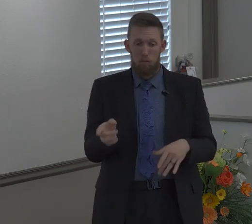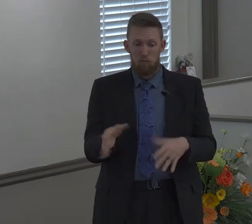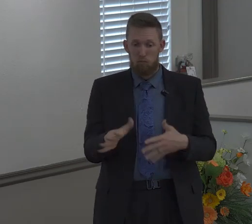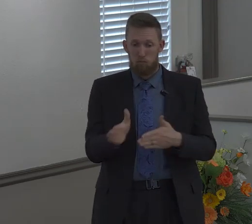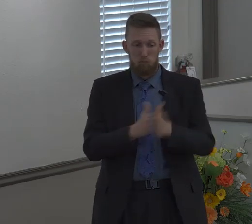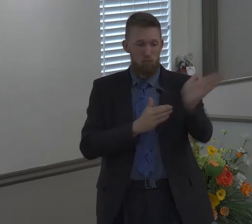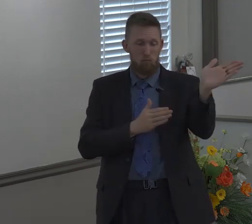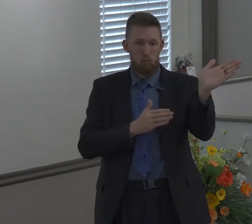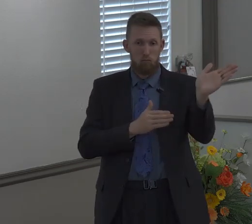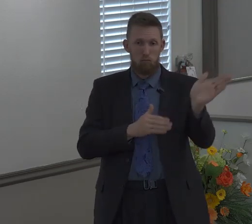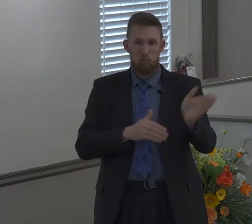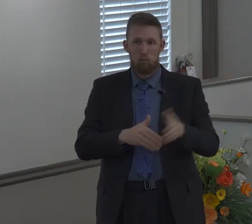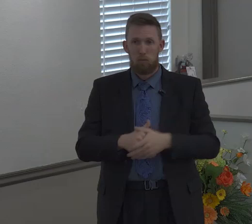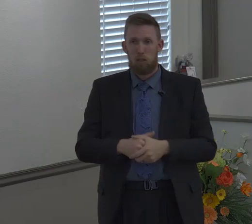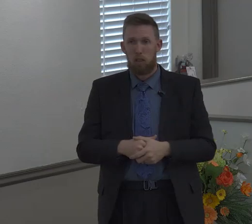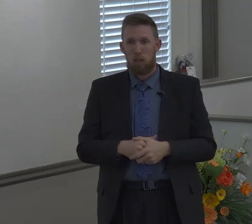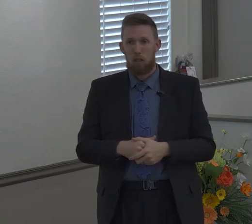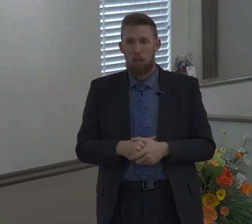Now they're gone.